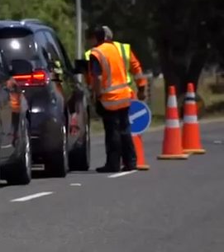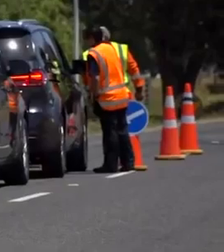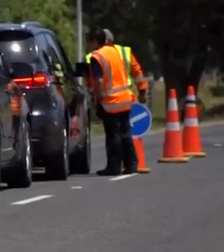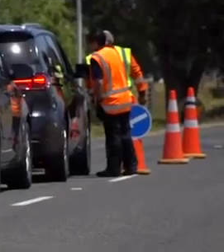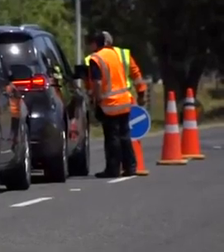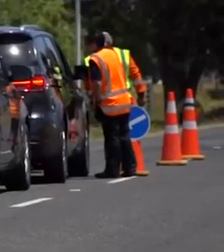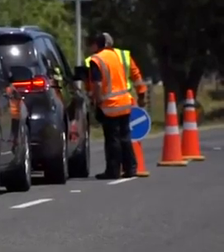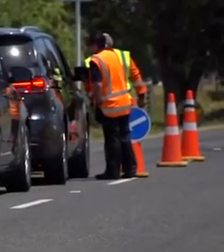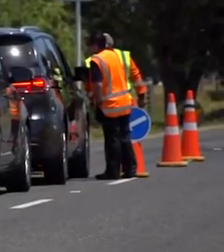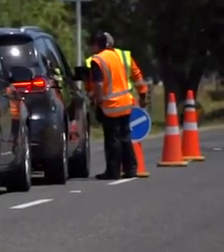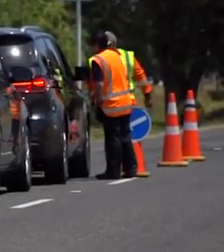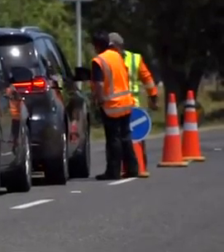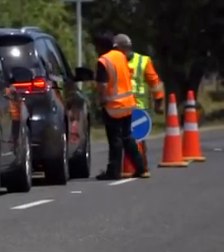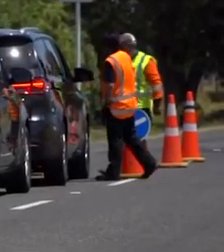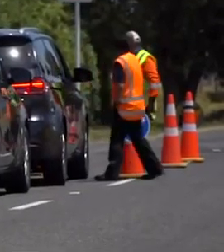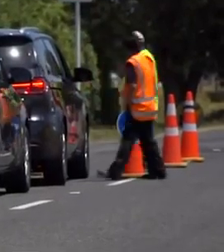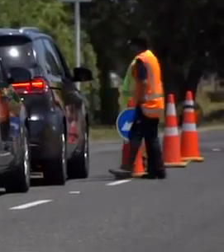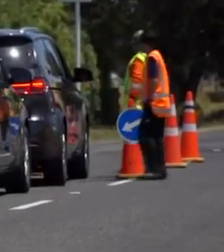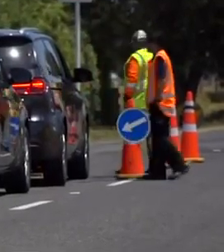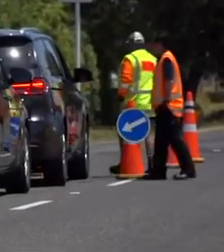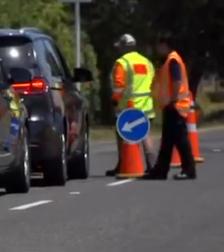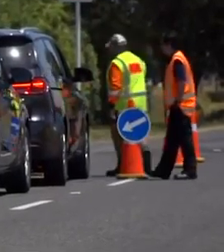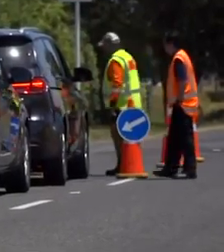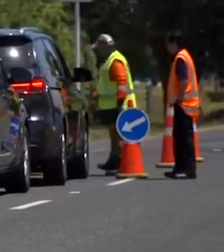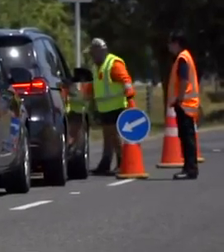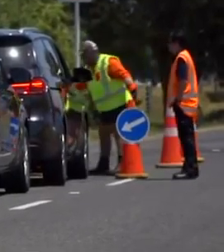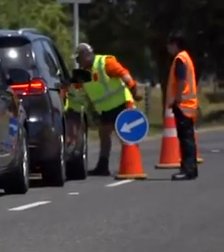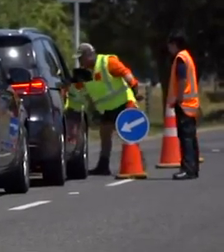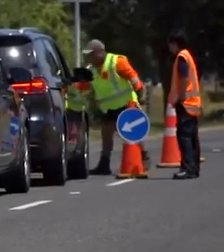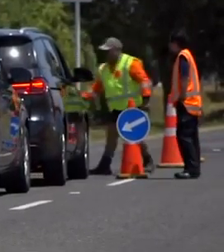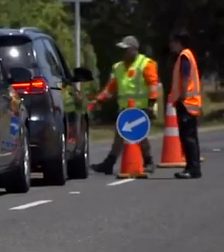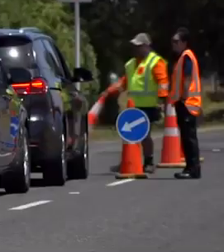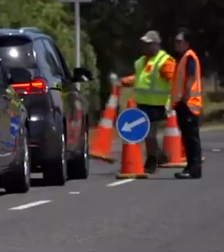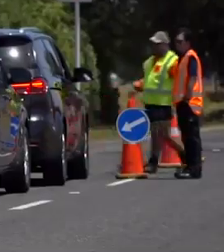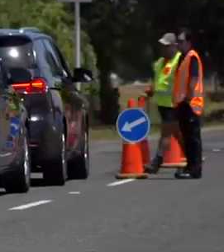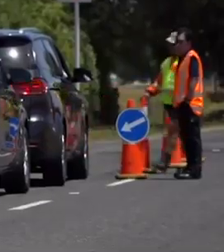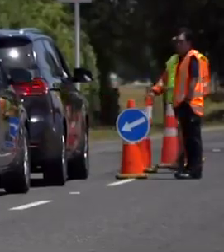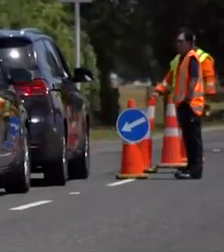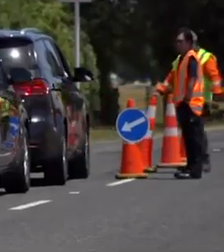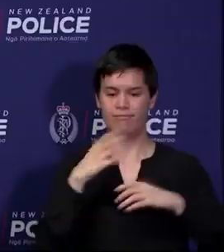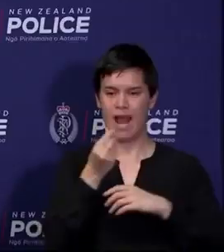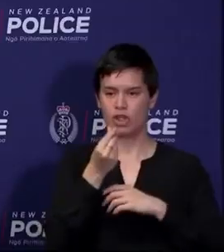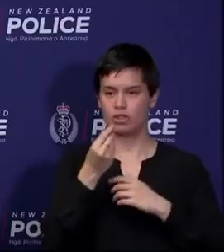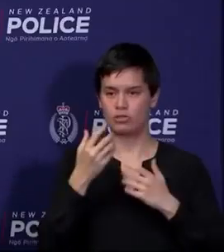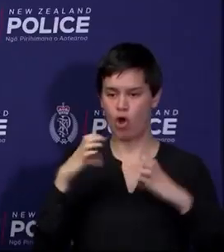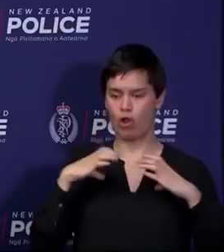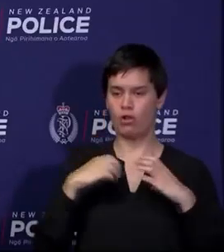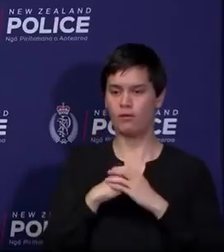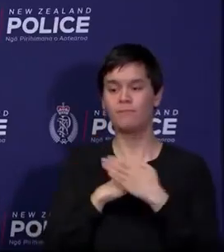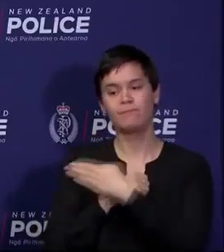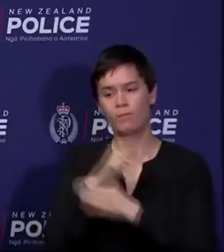part of making sure we're just really clear about what we're trying to achieve and how we're going to achieve it on the day. We can never